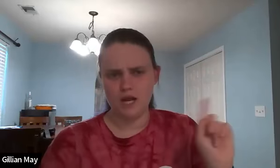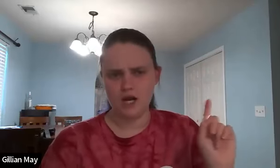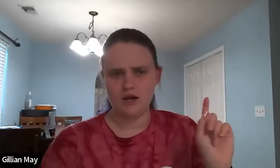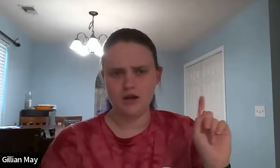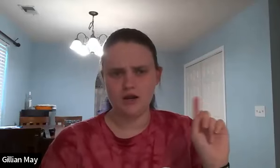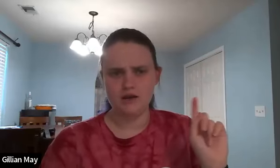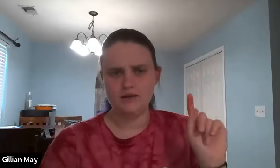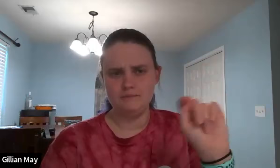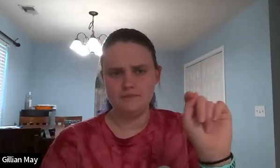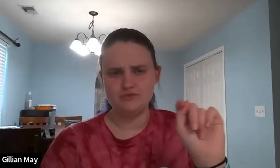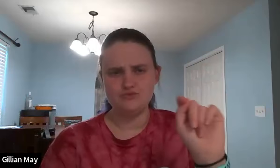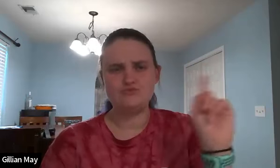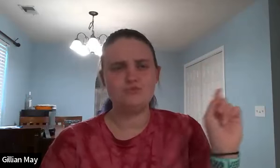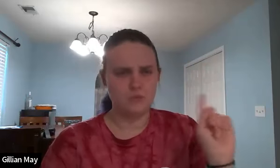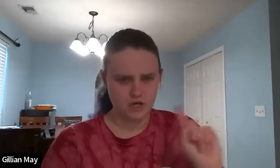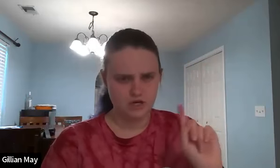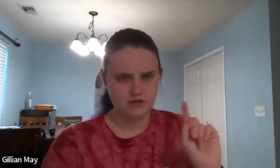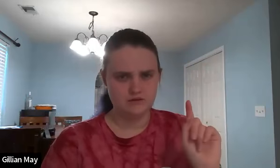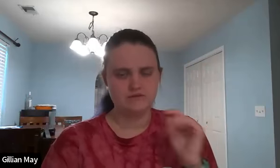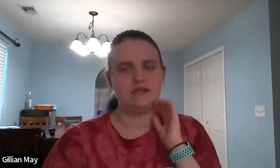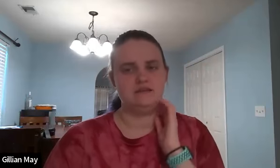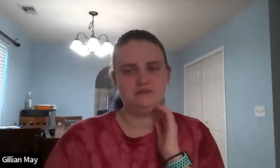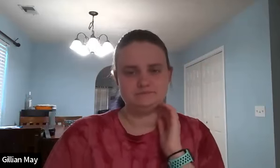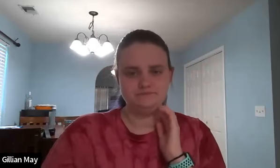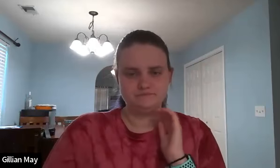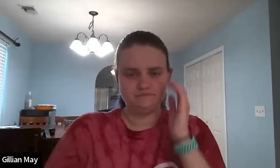where? Bathroom where? That ending.